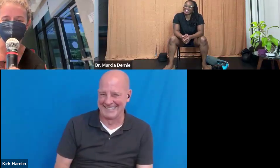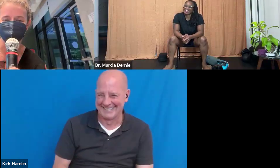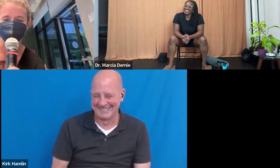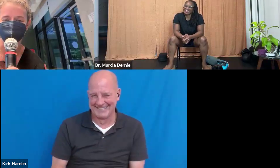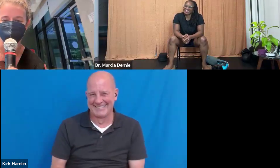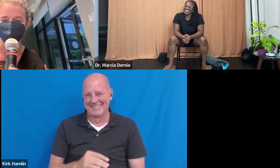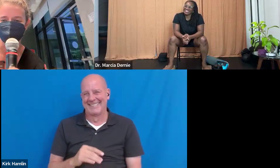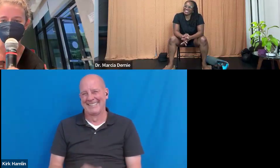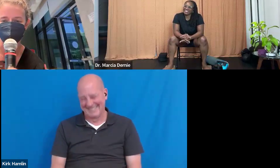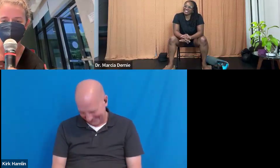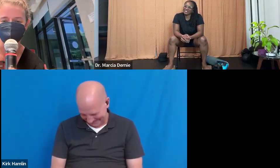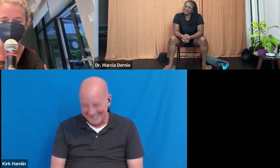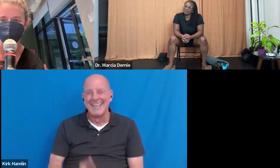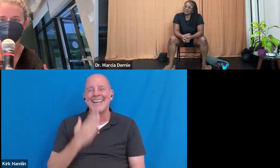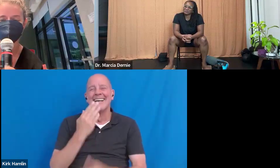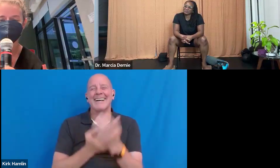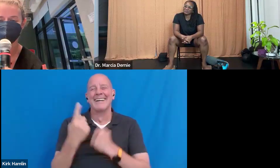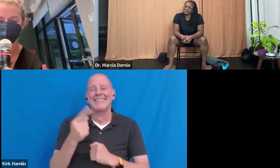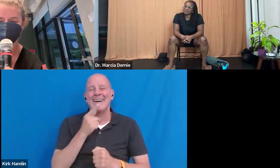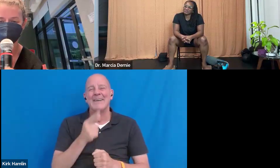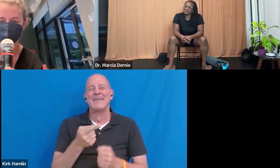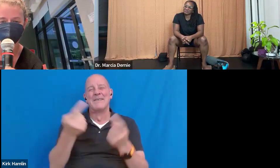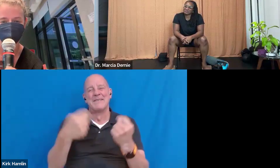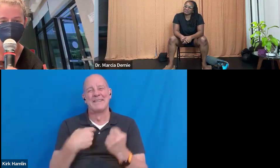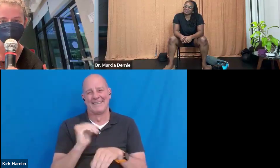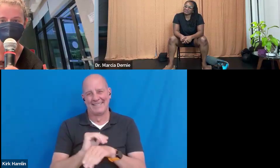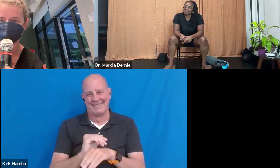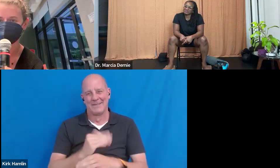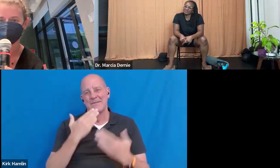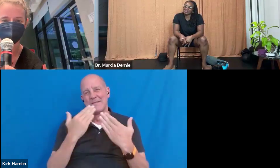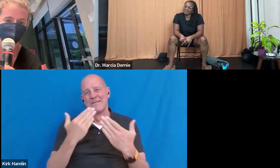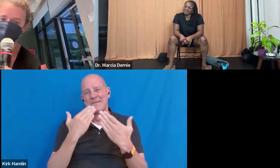to everyone who spent time in community with us. We are grateful